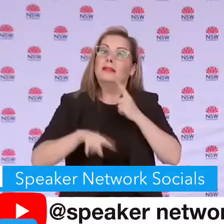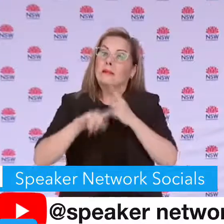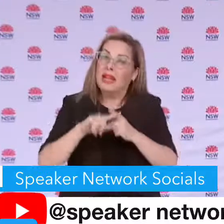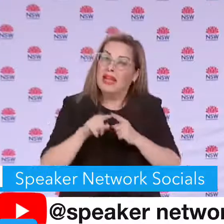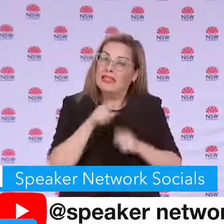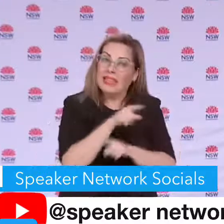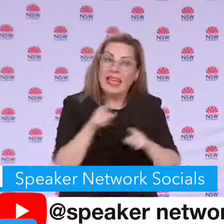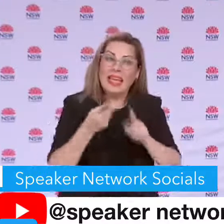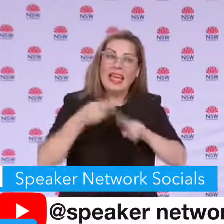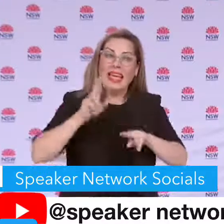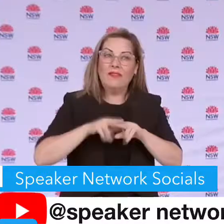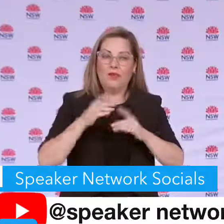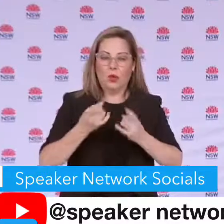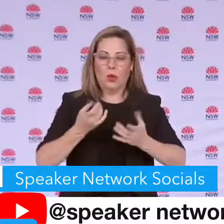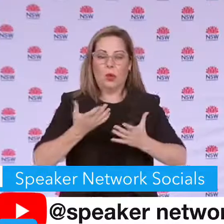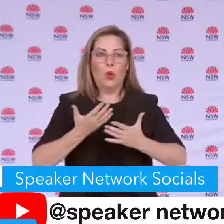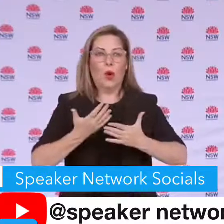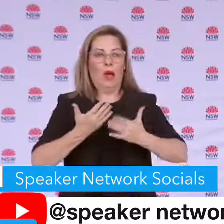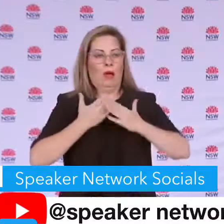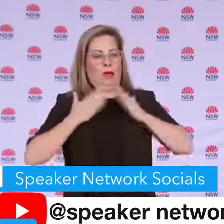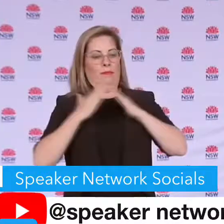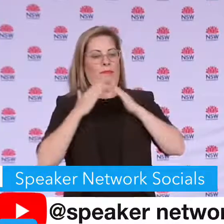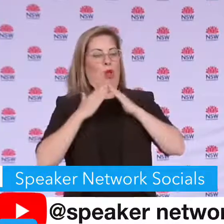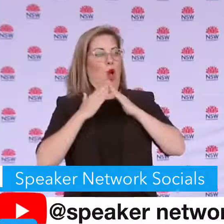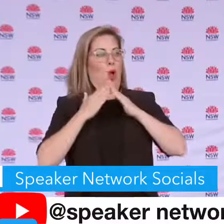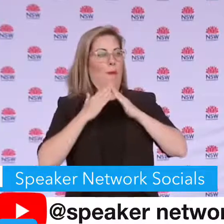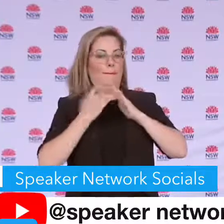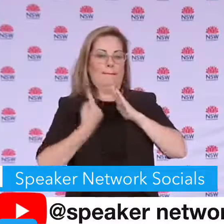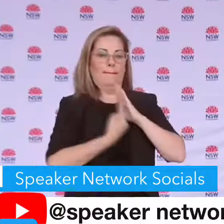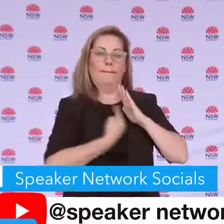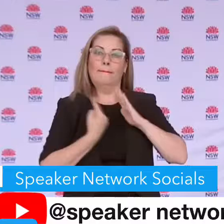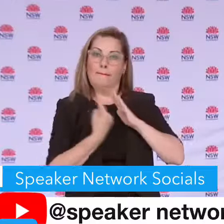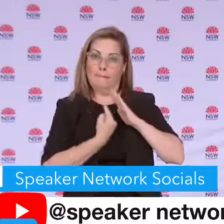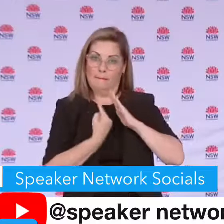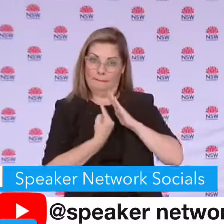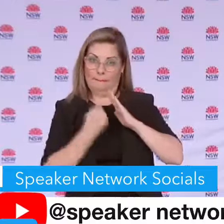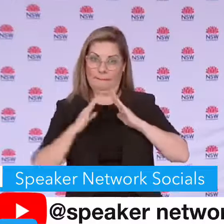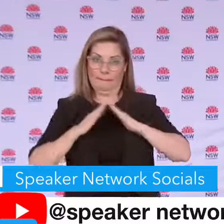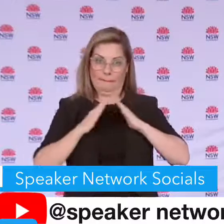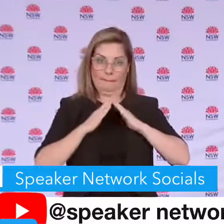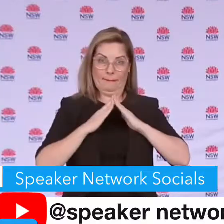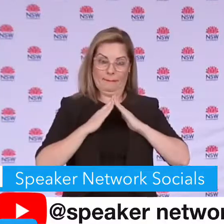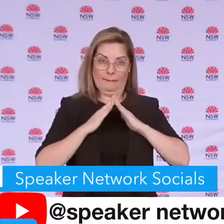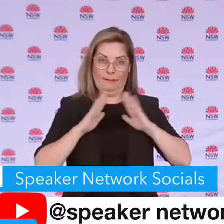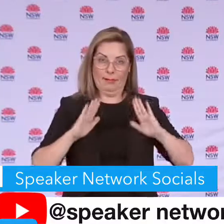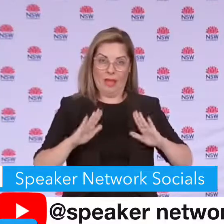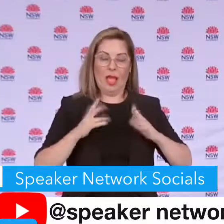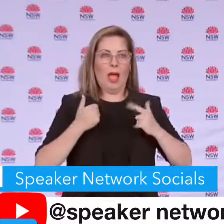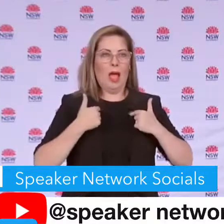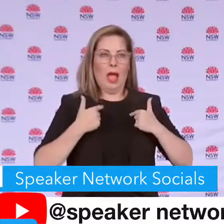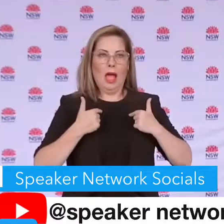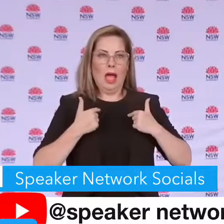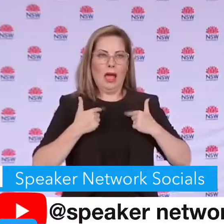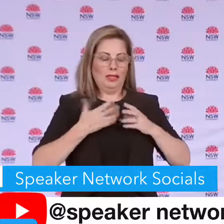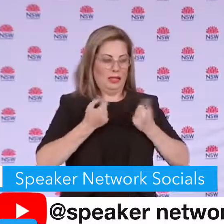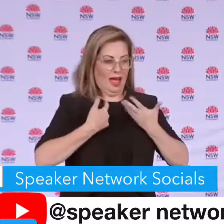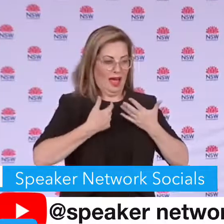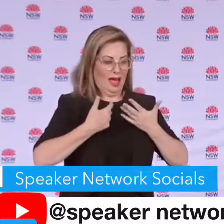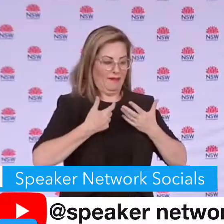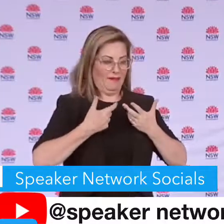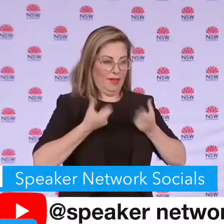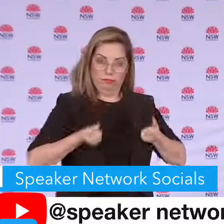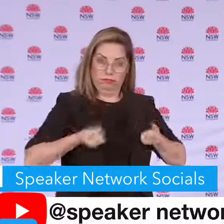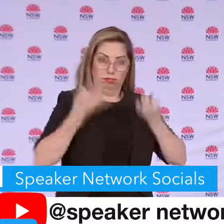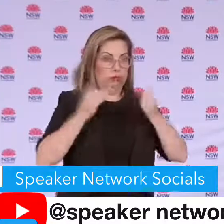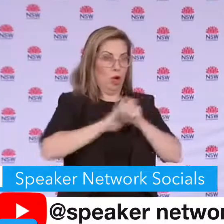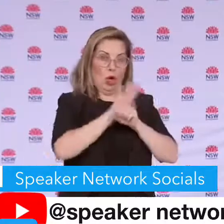you get symptoms, even if you've had a negative symptoms at the beginning, if you get symptoms recurring, you need to get retested. Following